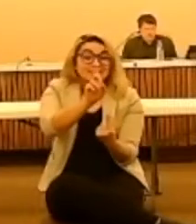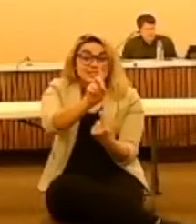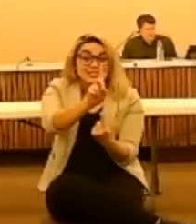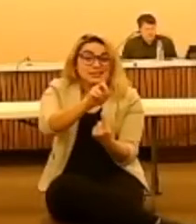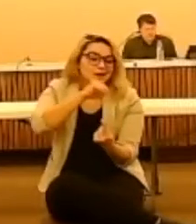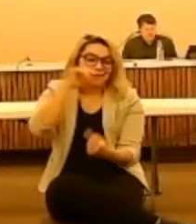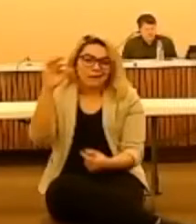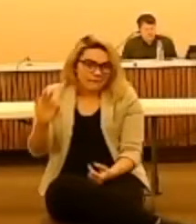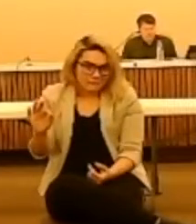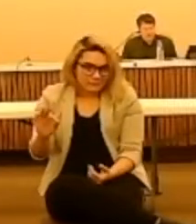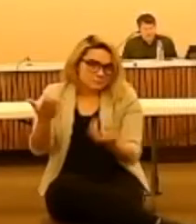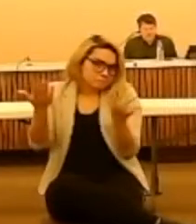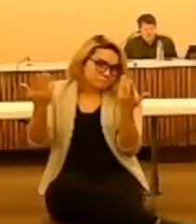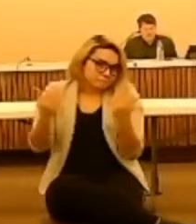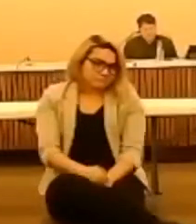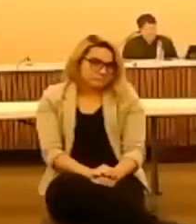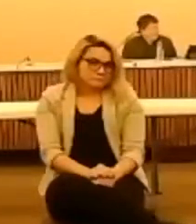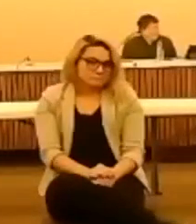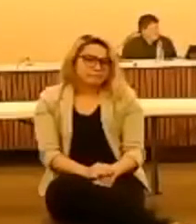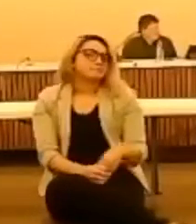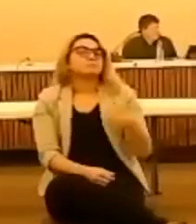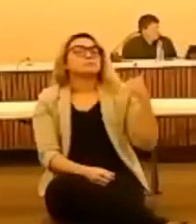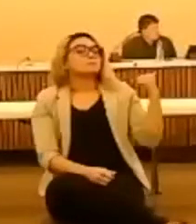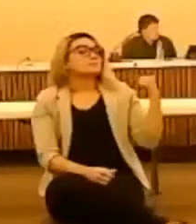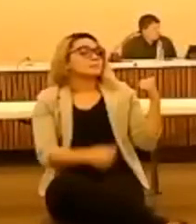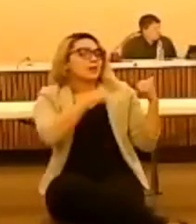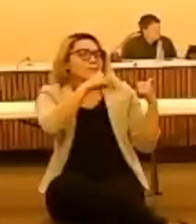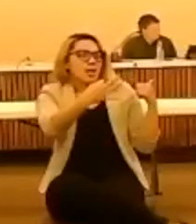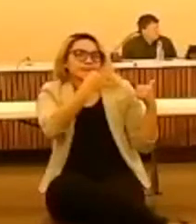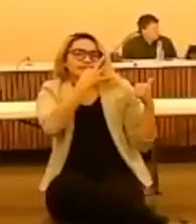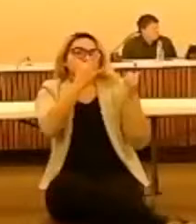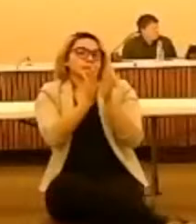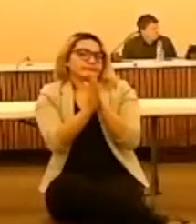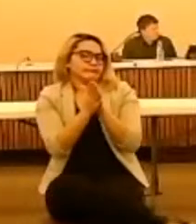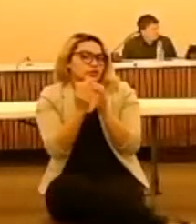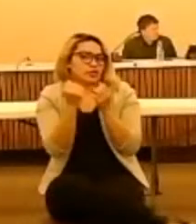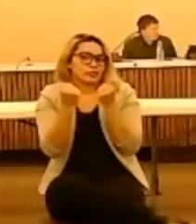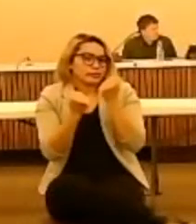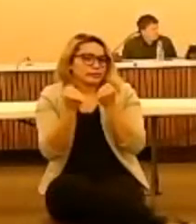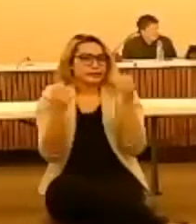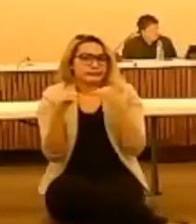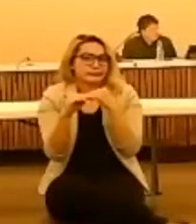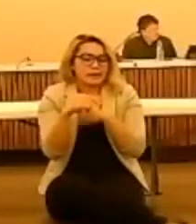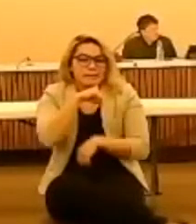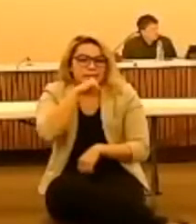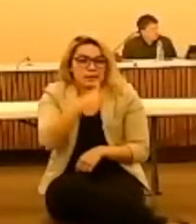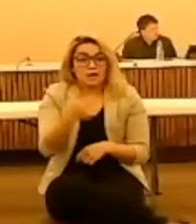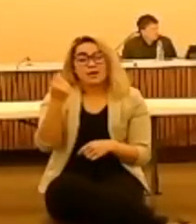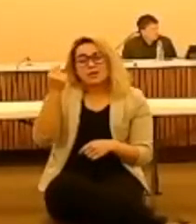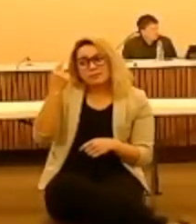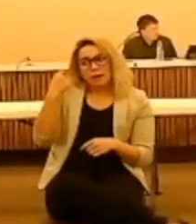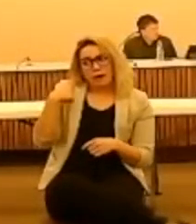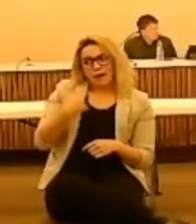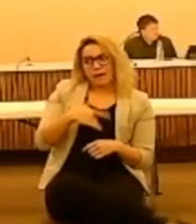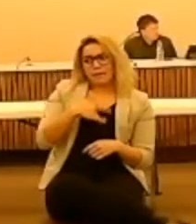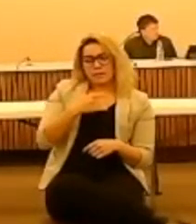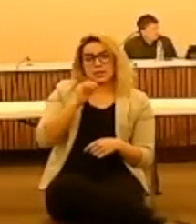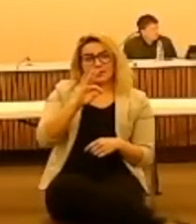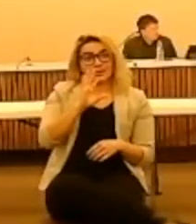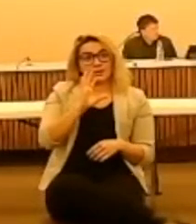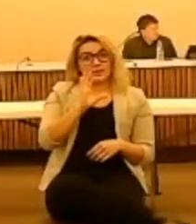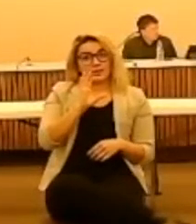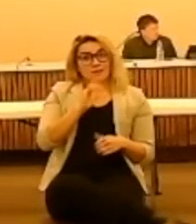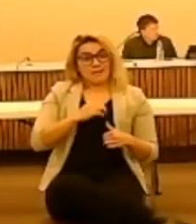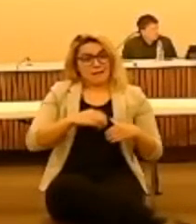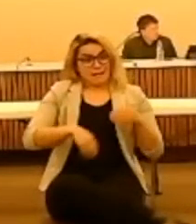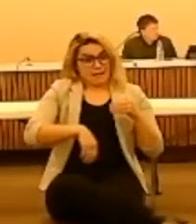I'm not a traffic expert, but it just seems to me that a building with 10 units would generate more than three cars